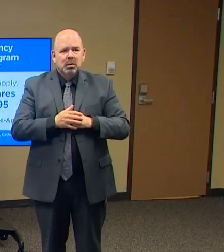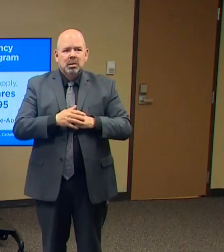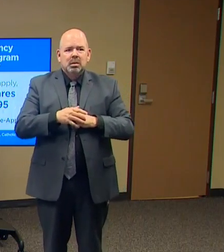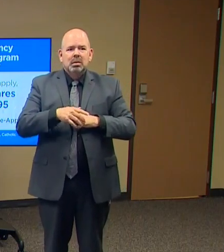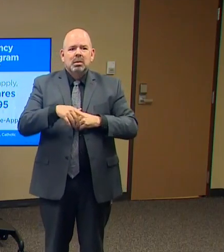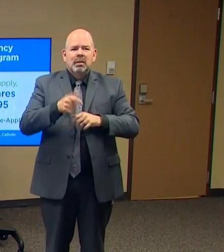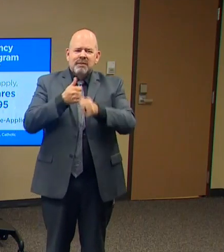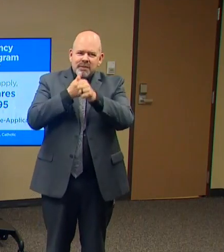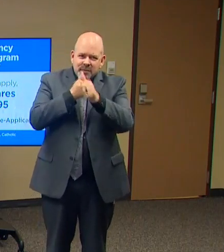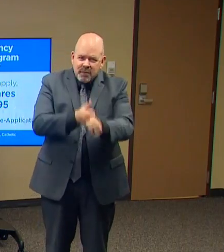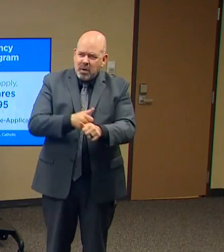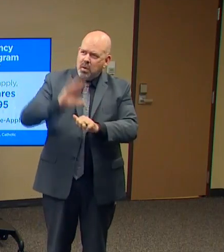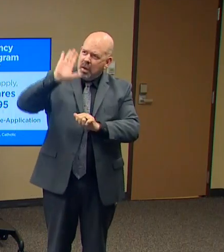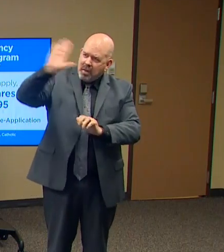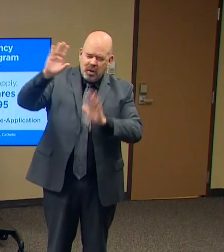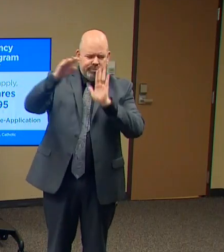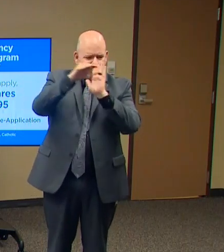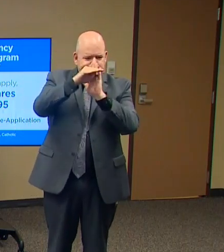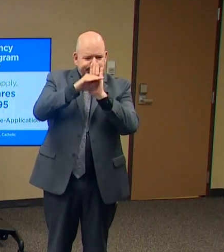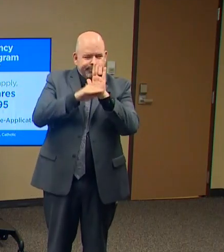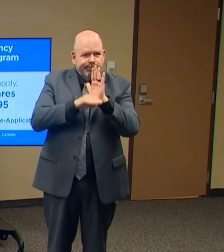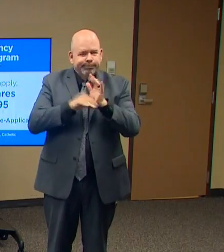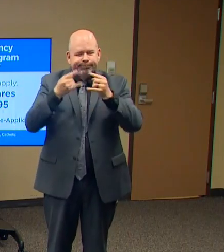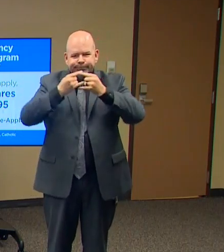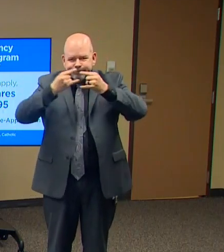that, I'll turn it over to Dr. Wong.